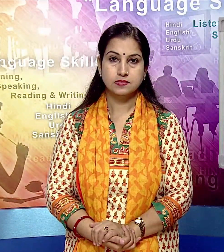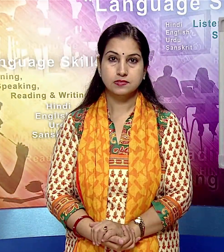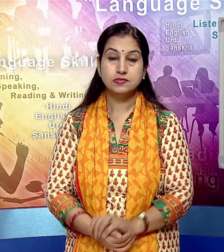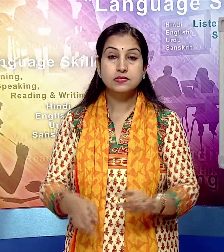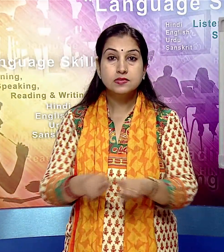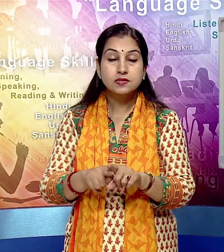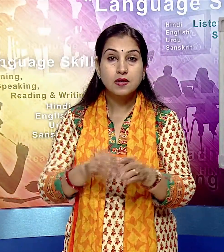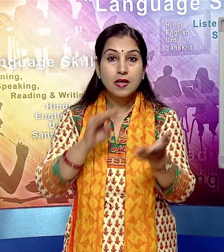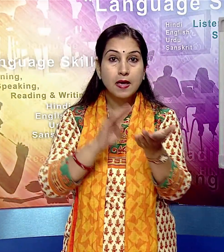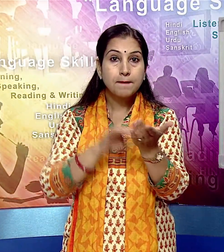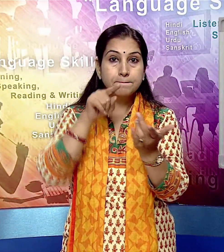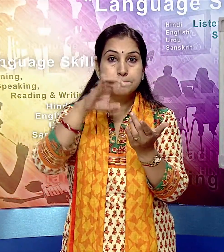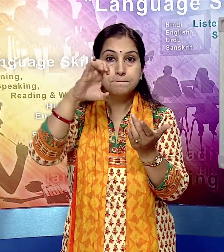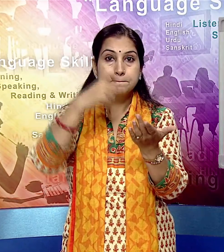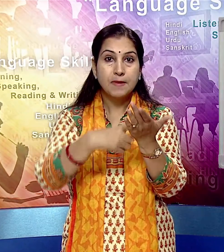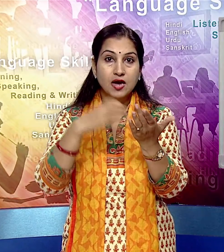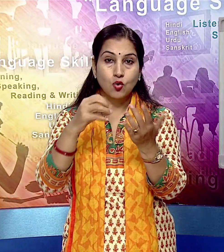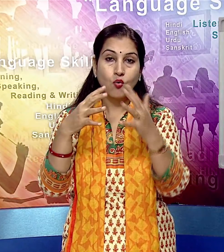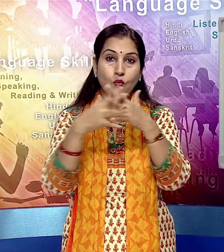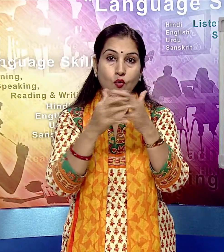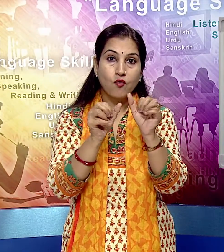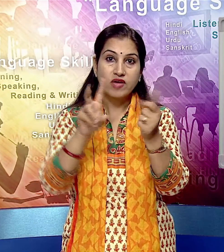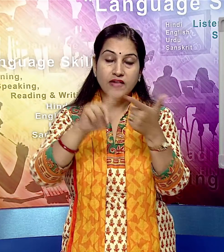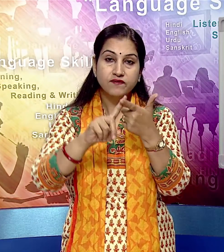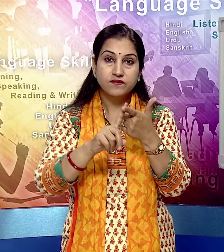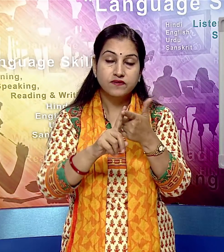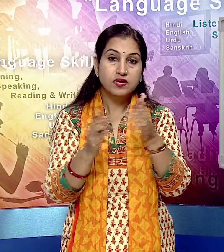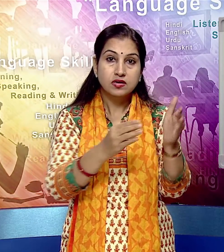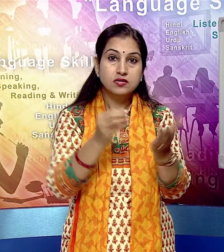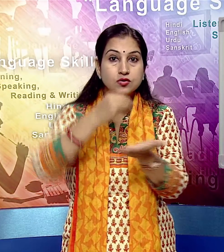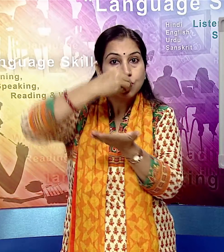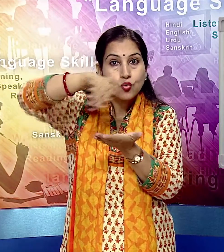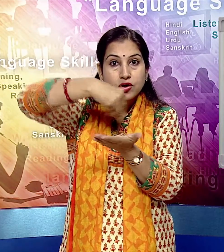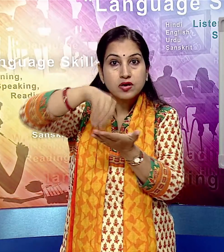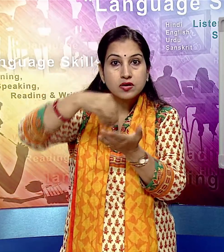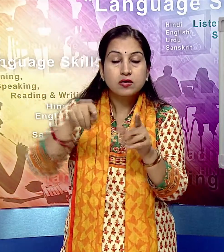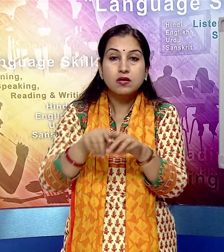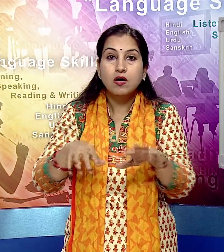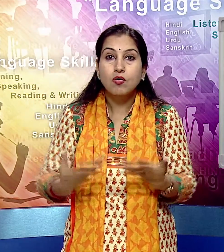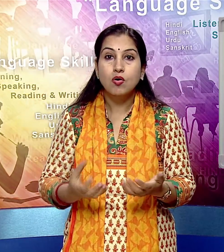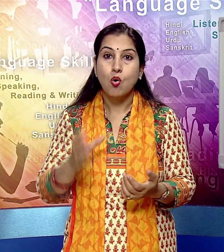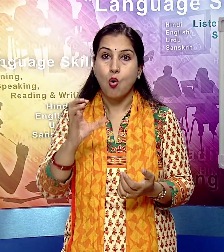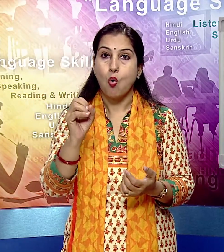Microwave cooking is done in the microwave oven. You can see in the